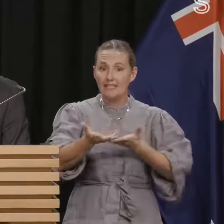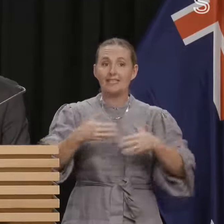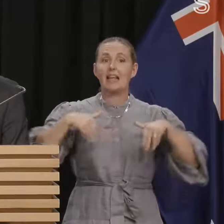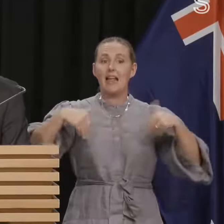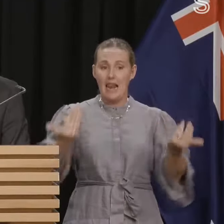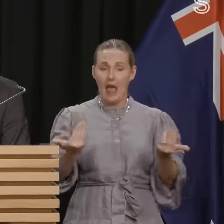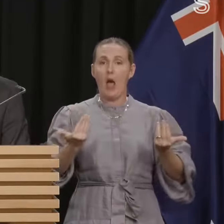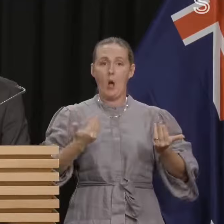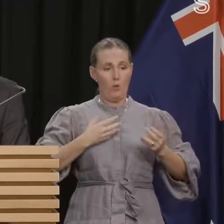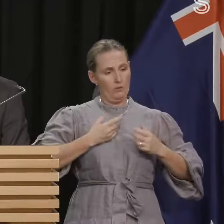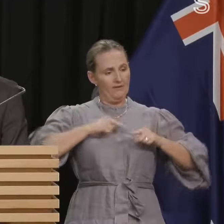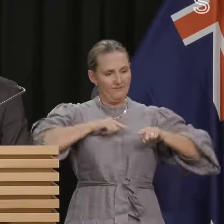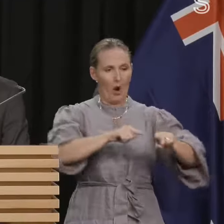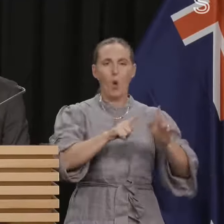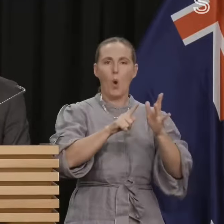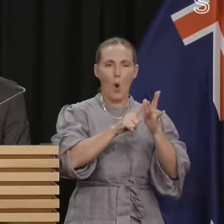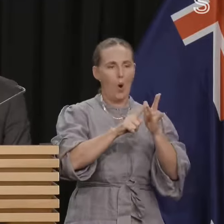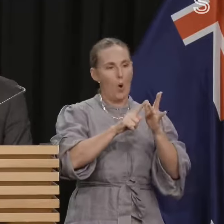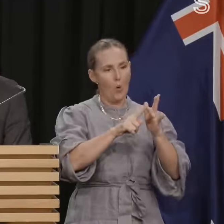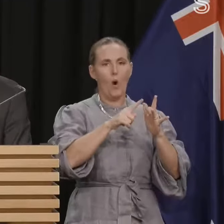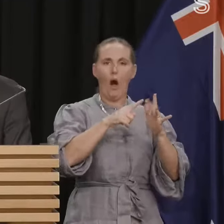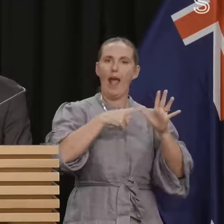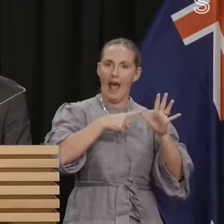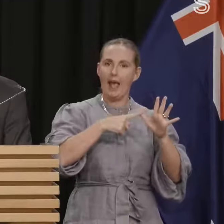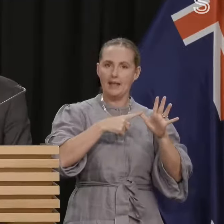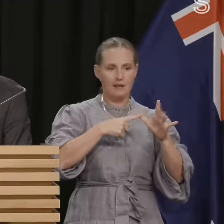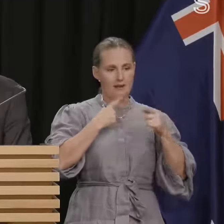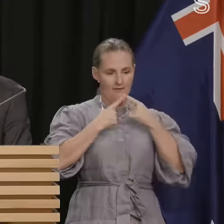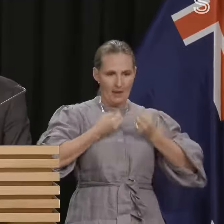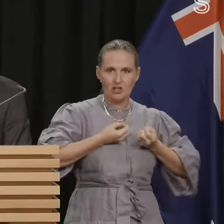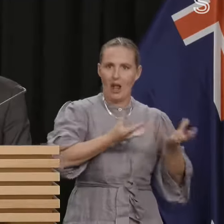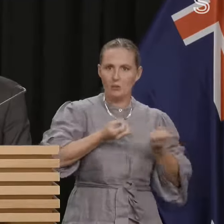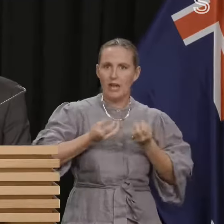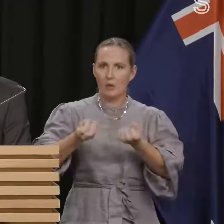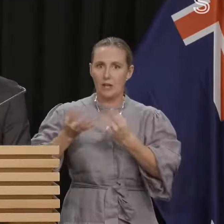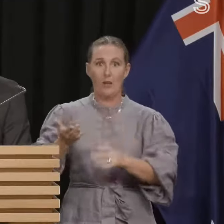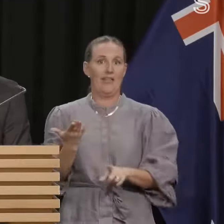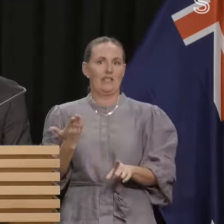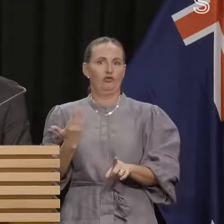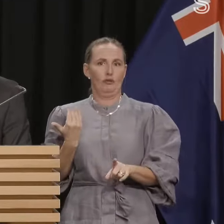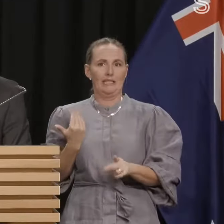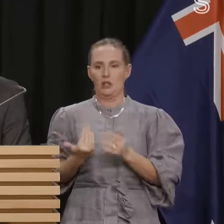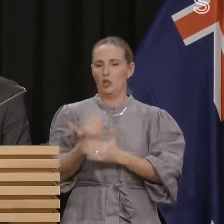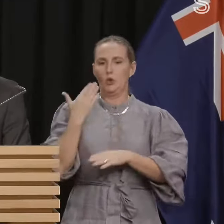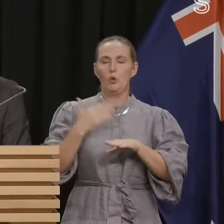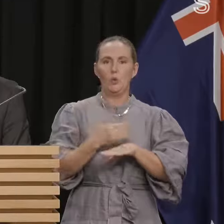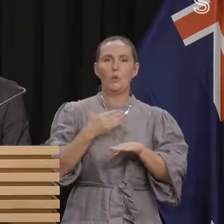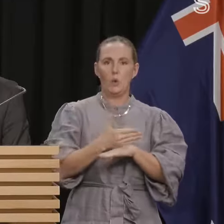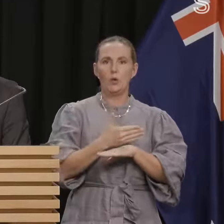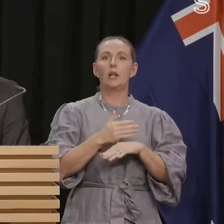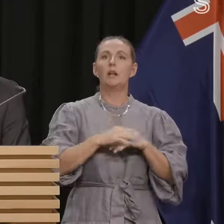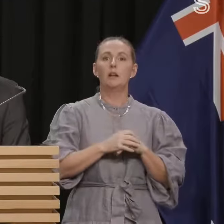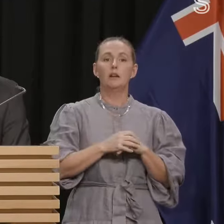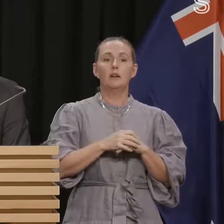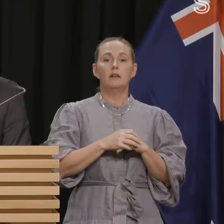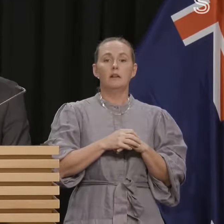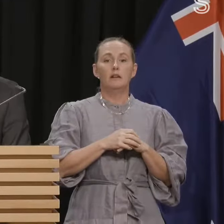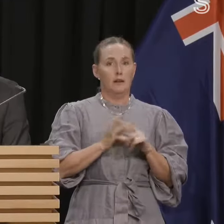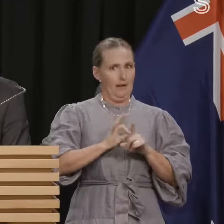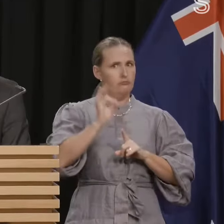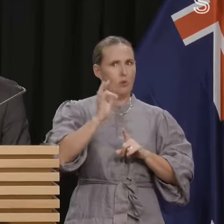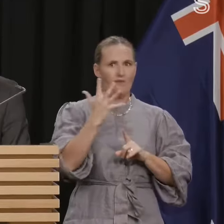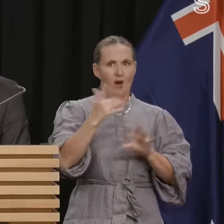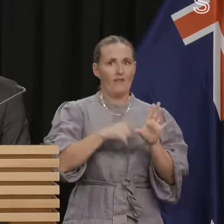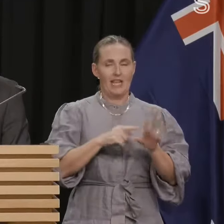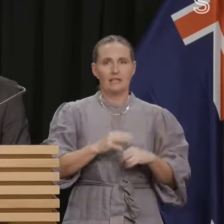complying with their obligations under the OIA. That's all relatively recent work that's really gained a head of steam in the last 5 years. I'm not going to